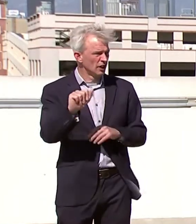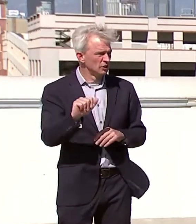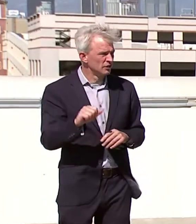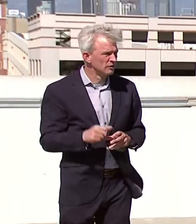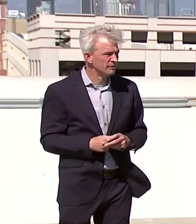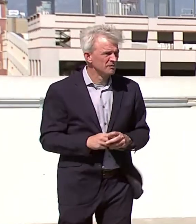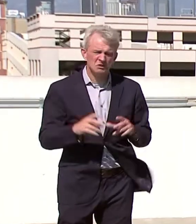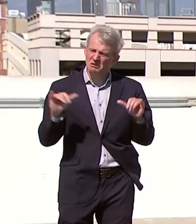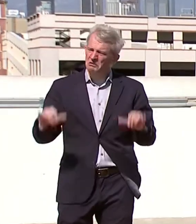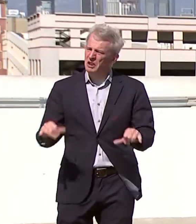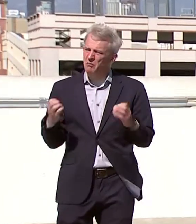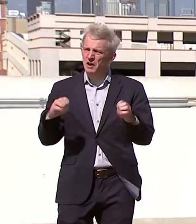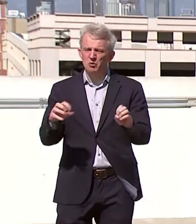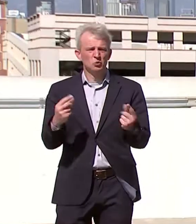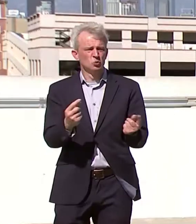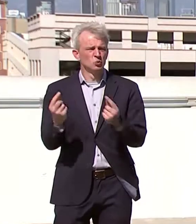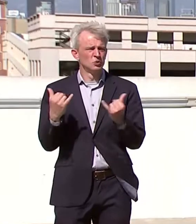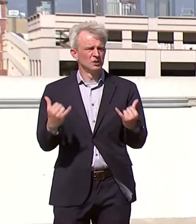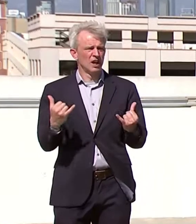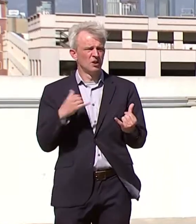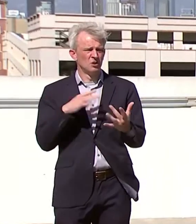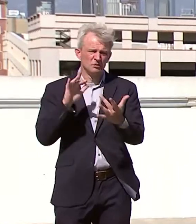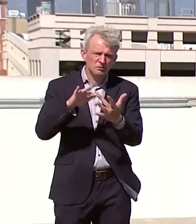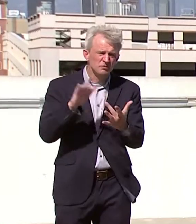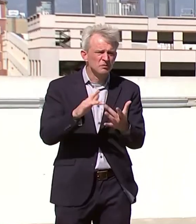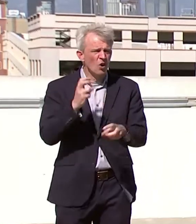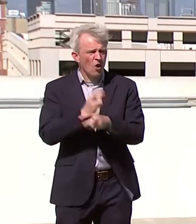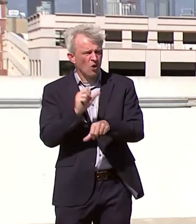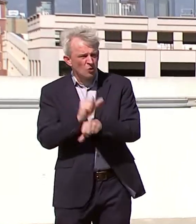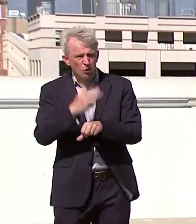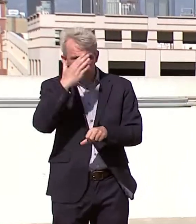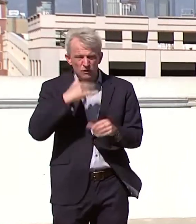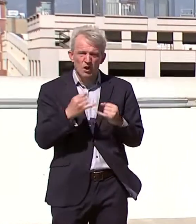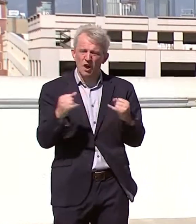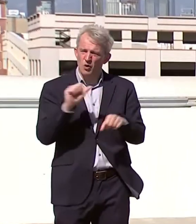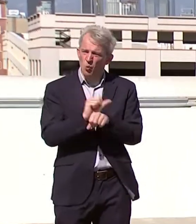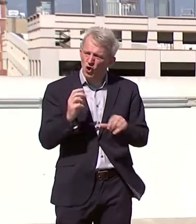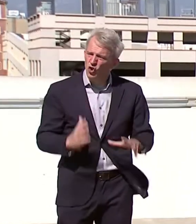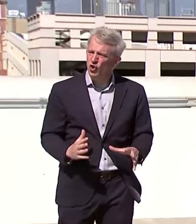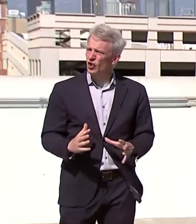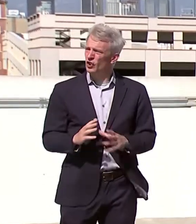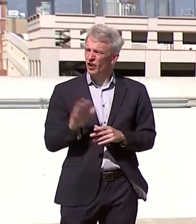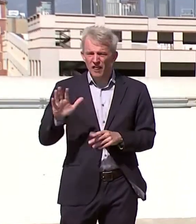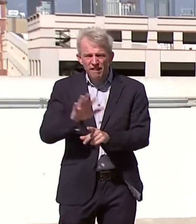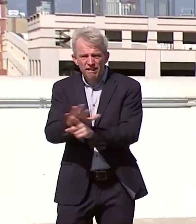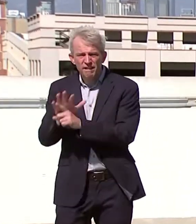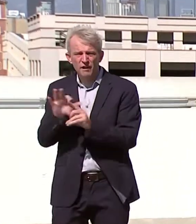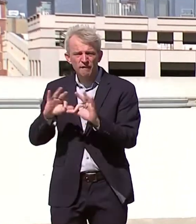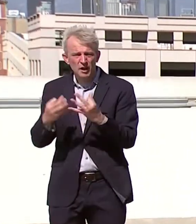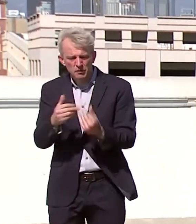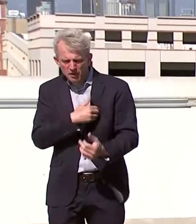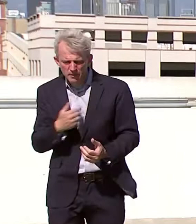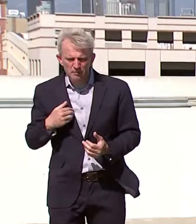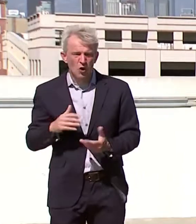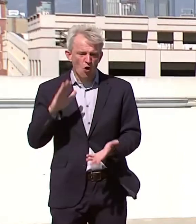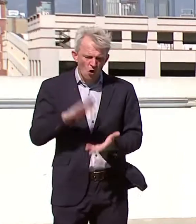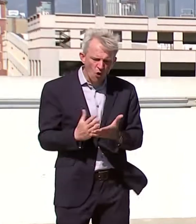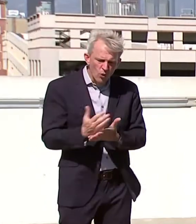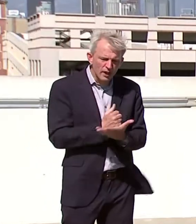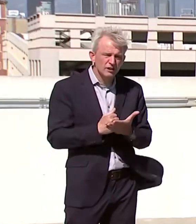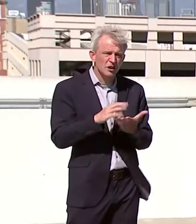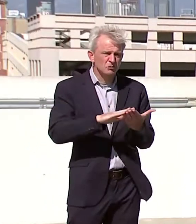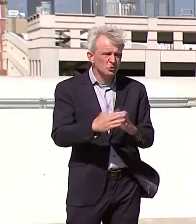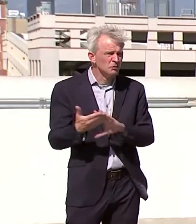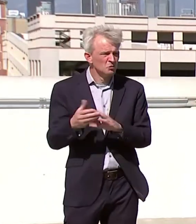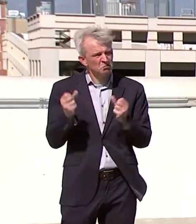same efforts we're doing now to reach those hardworking frontline workers, their family members, low-income communities, dense households, to make